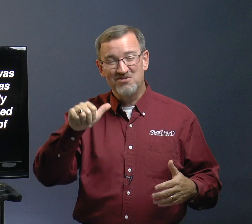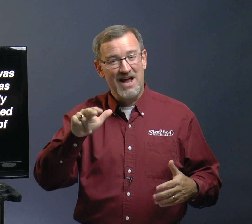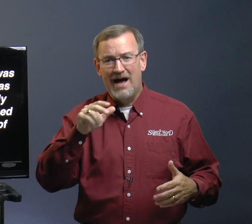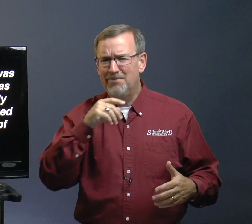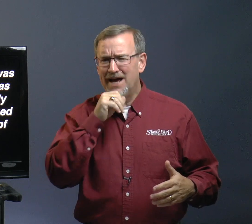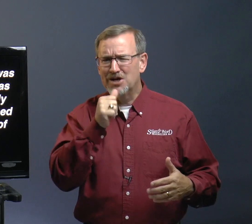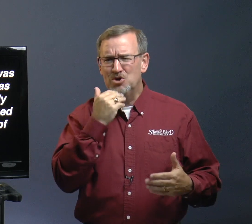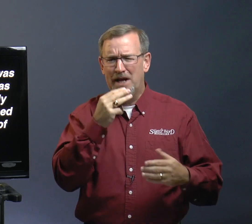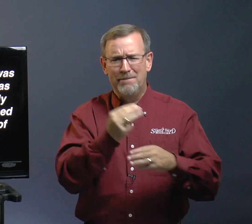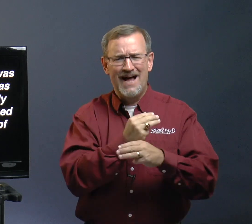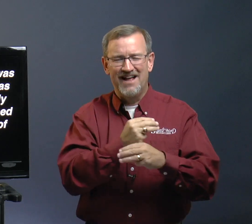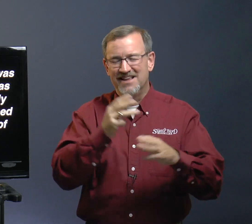2023. I'm not good at math.